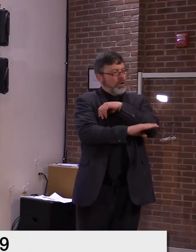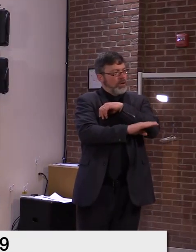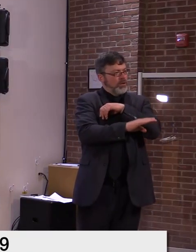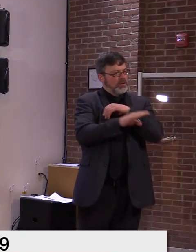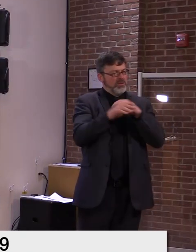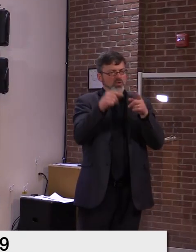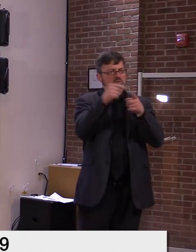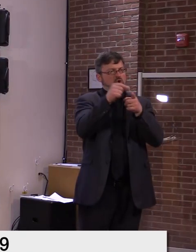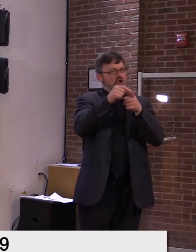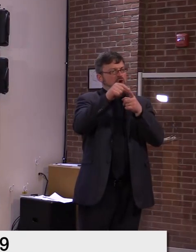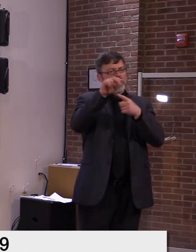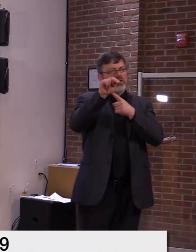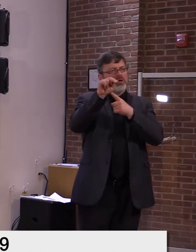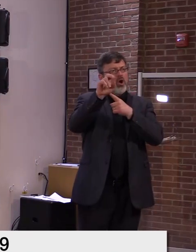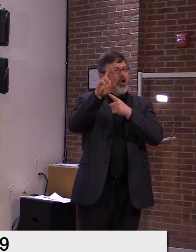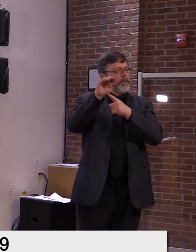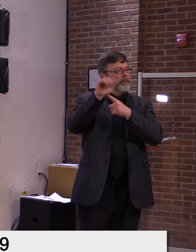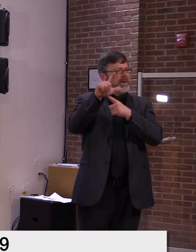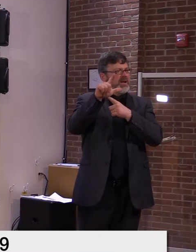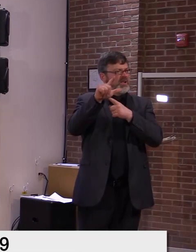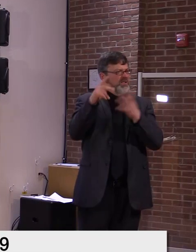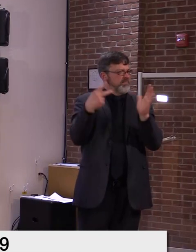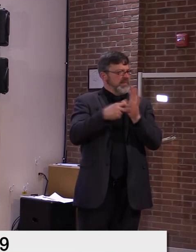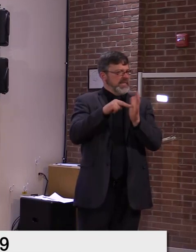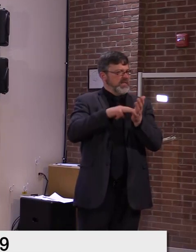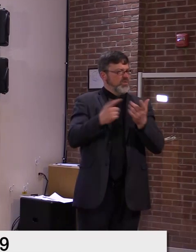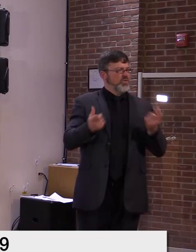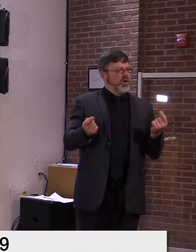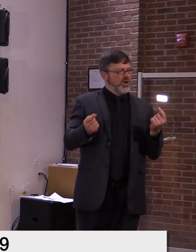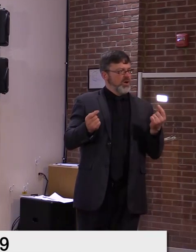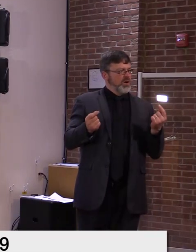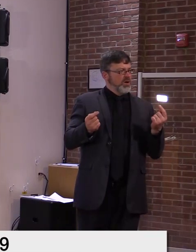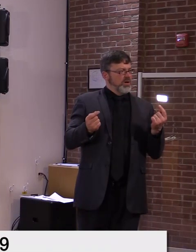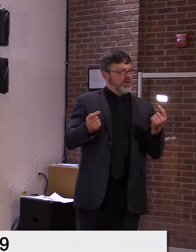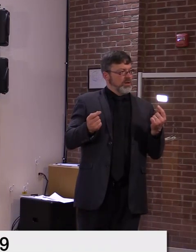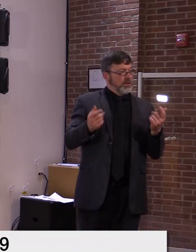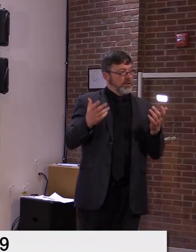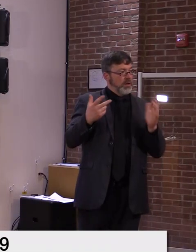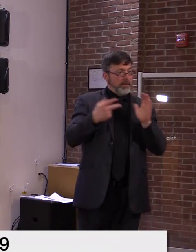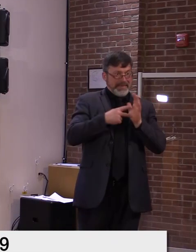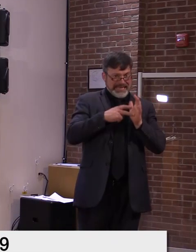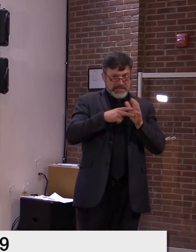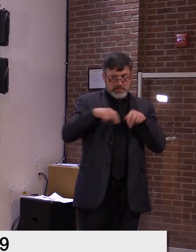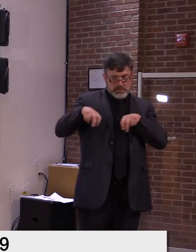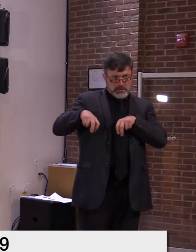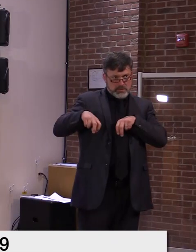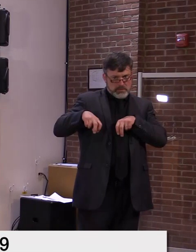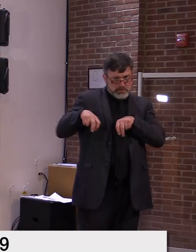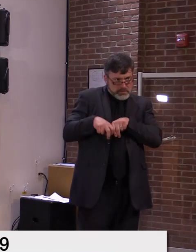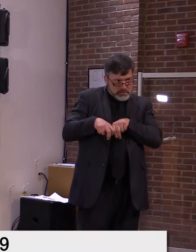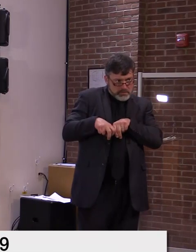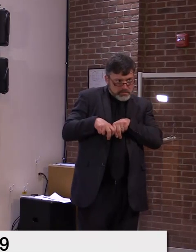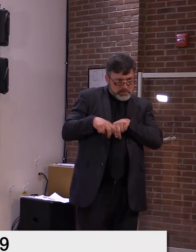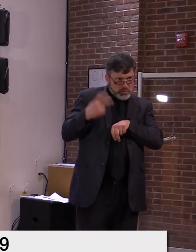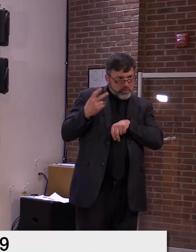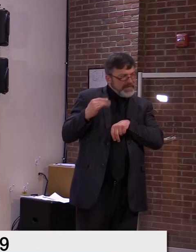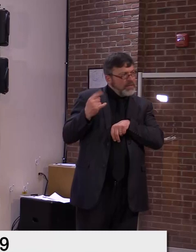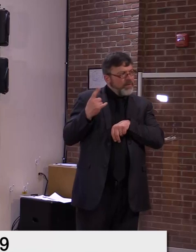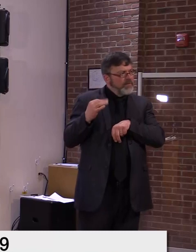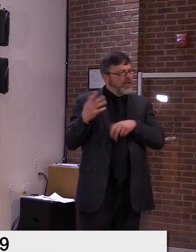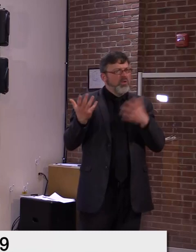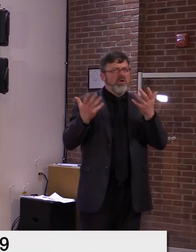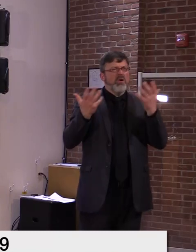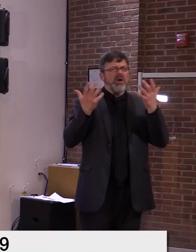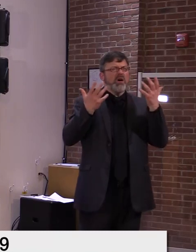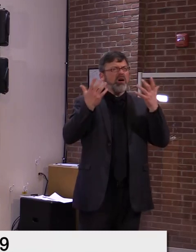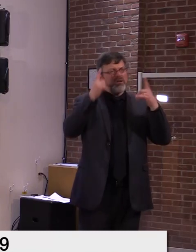vaccines for kids. Is it going to be masks, distancing, contact tracing, and and even potential shifts to remote learning as cases pop up?